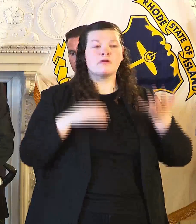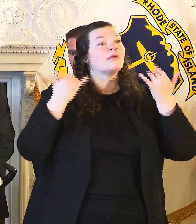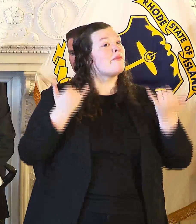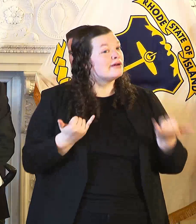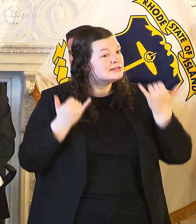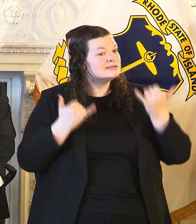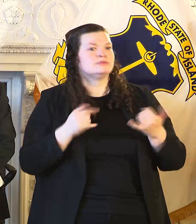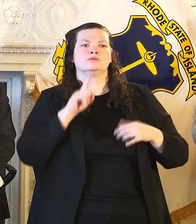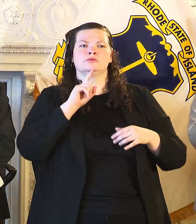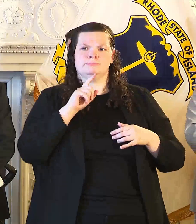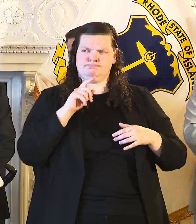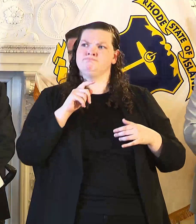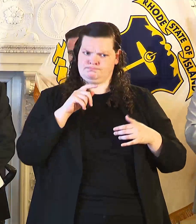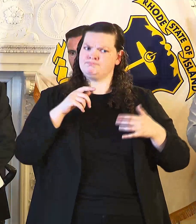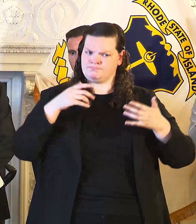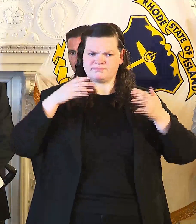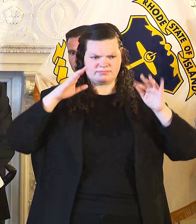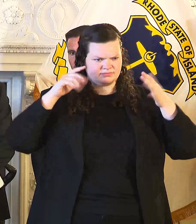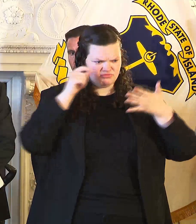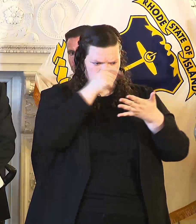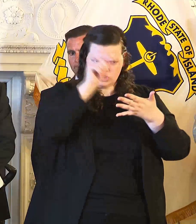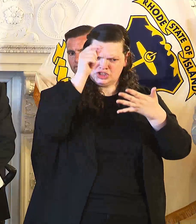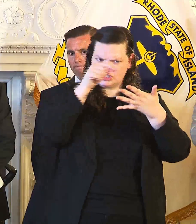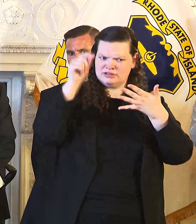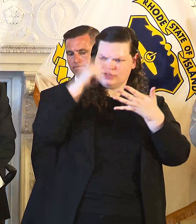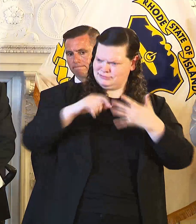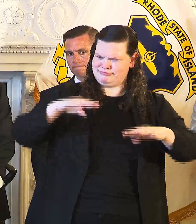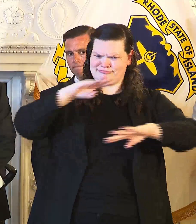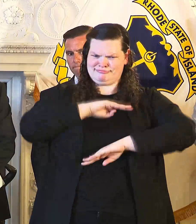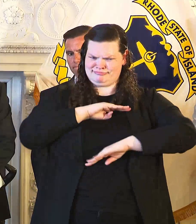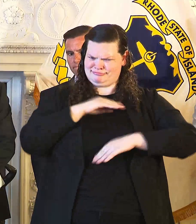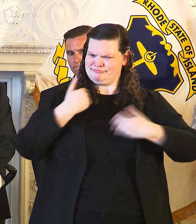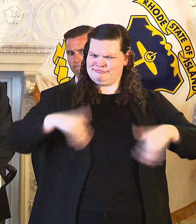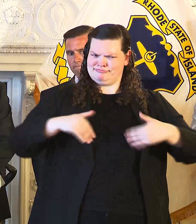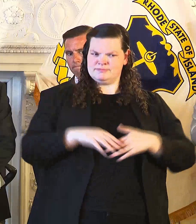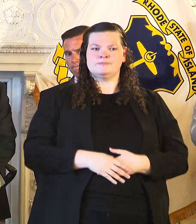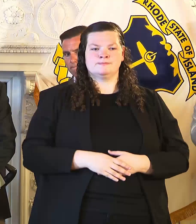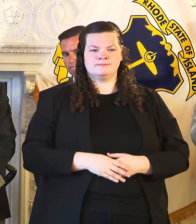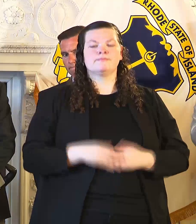pieces that are most important to the people in the state of Rhode Island.